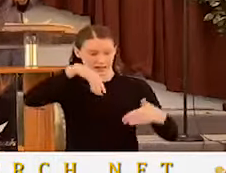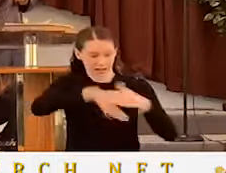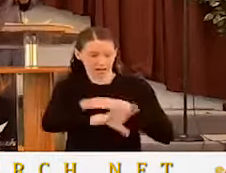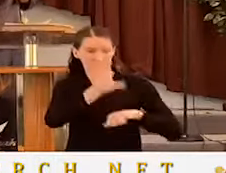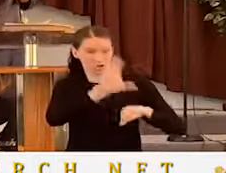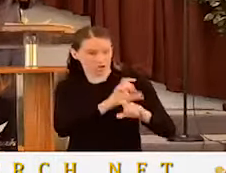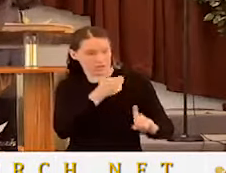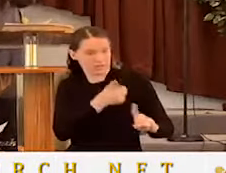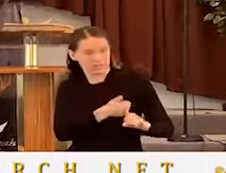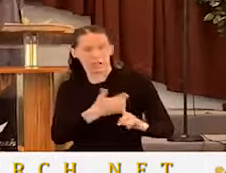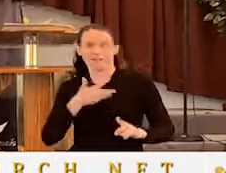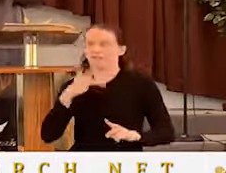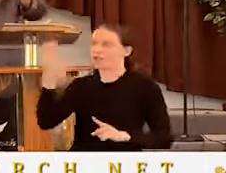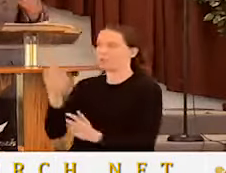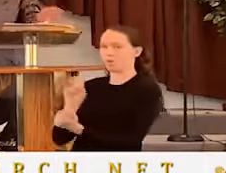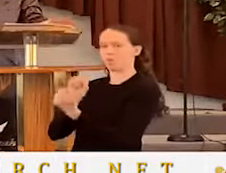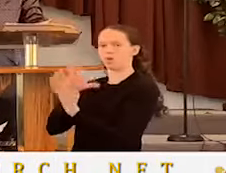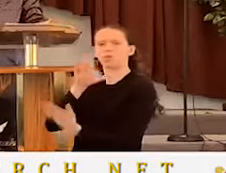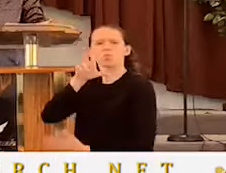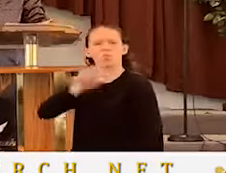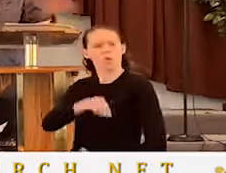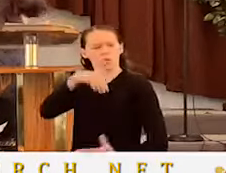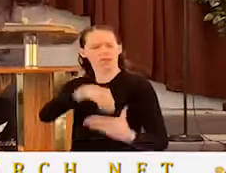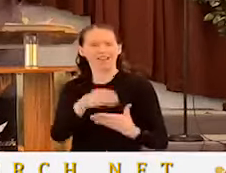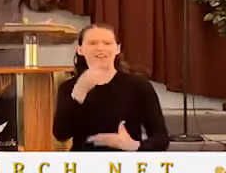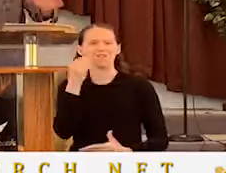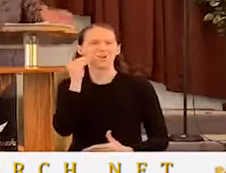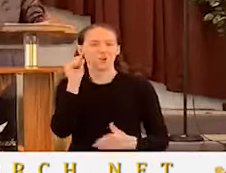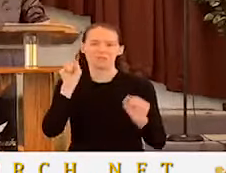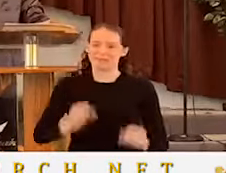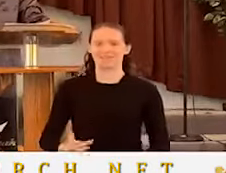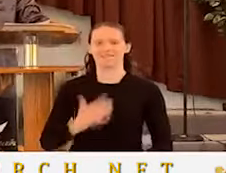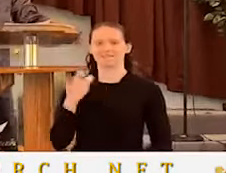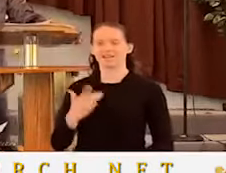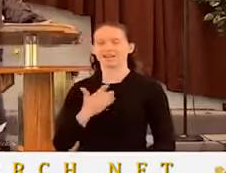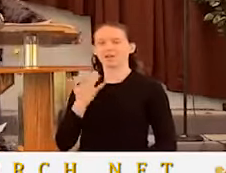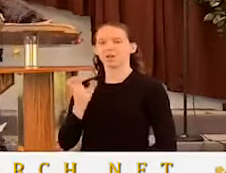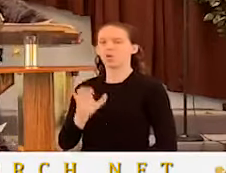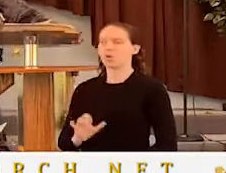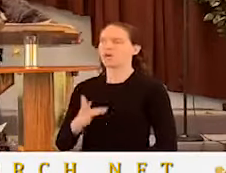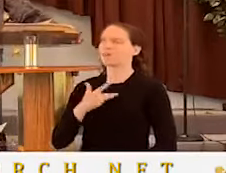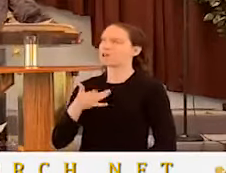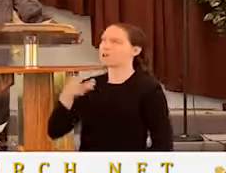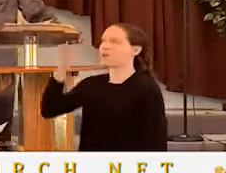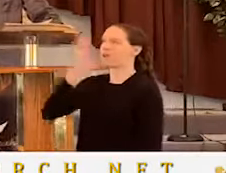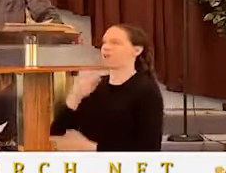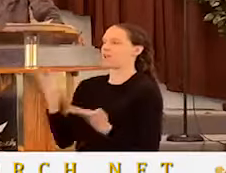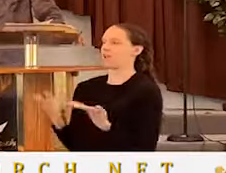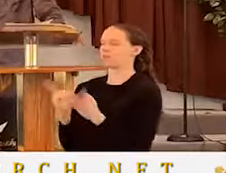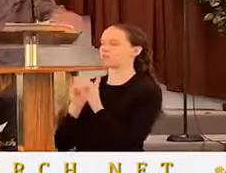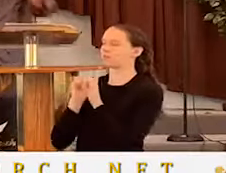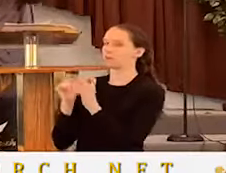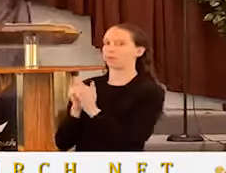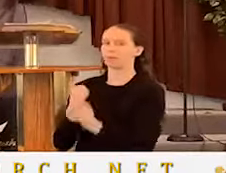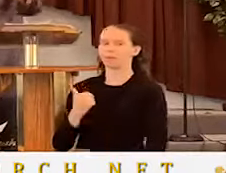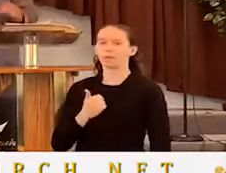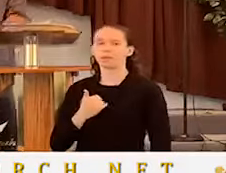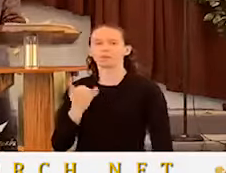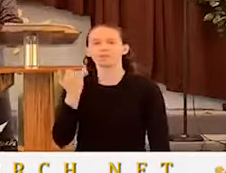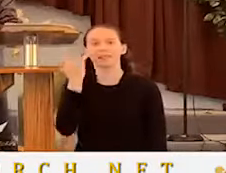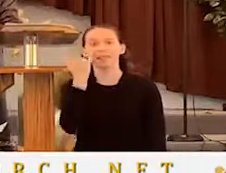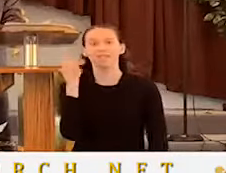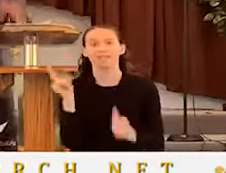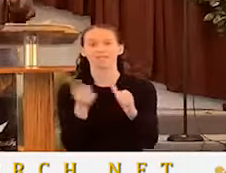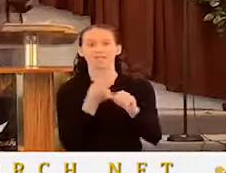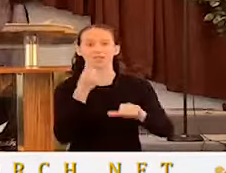presence of God. But you can be right there in your homes, wherever you are, and you can feel God's presence. If you're visiting us